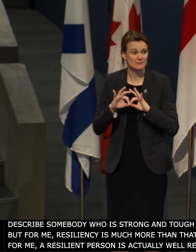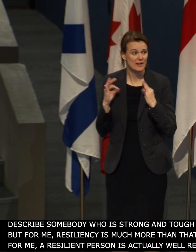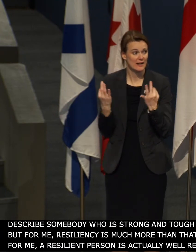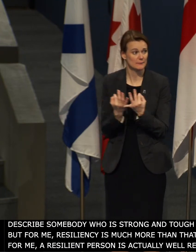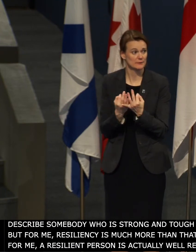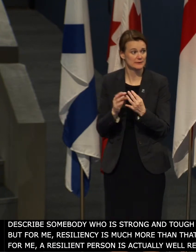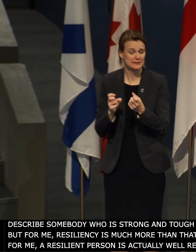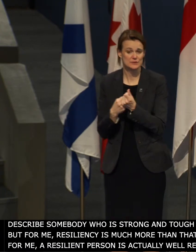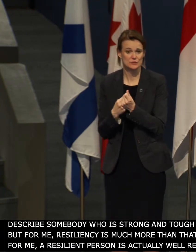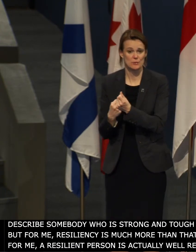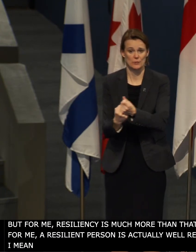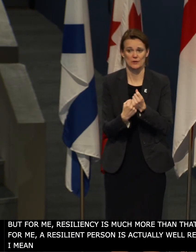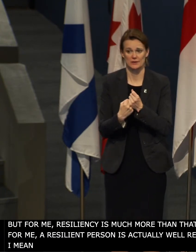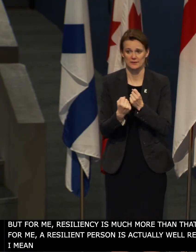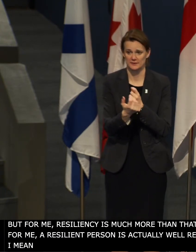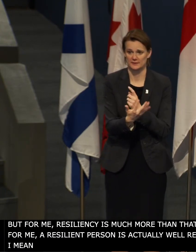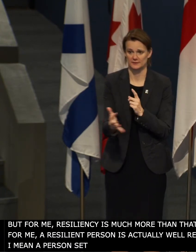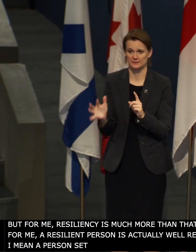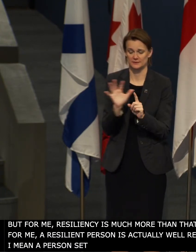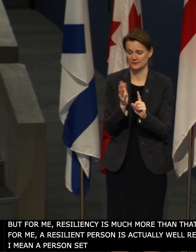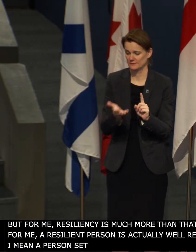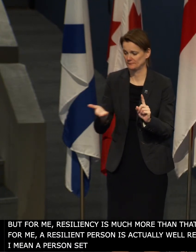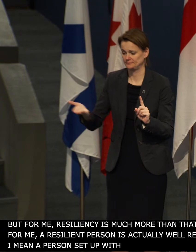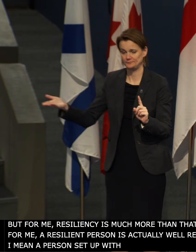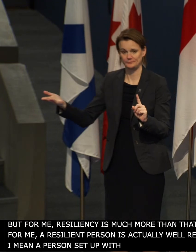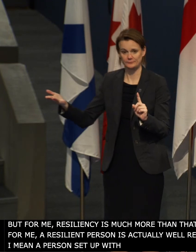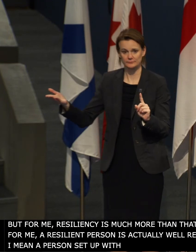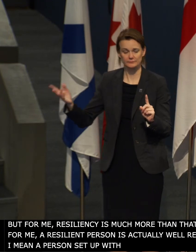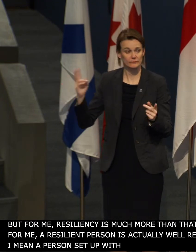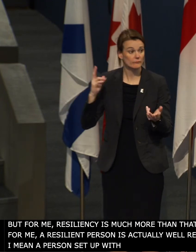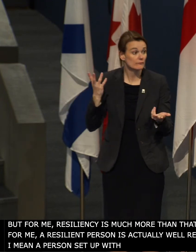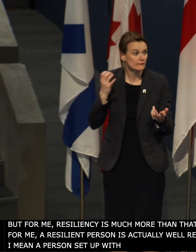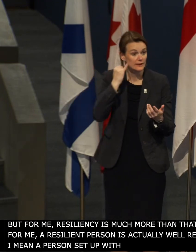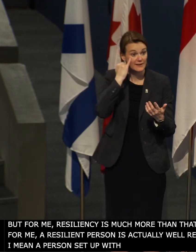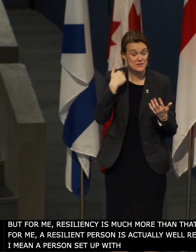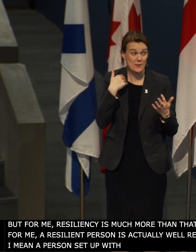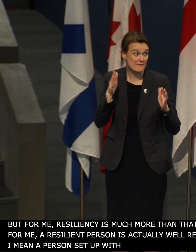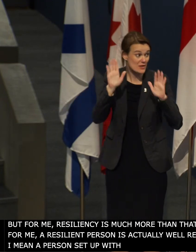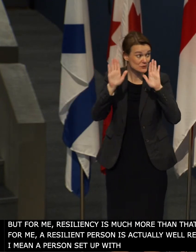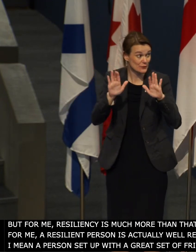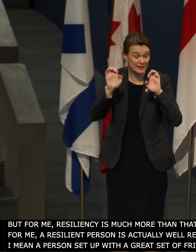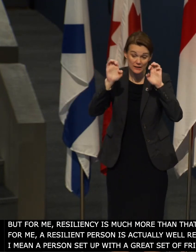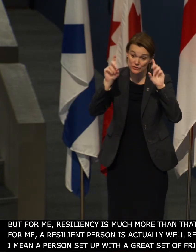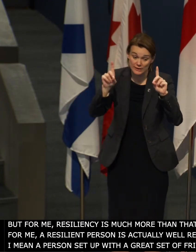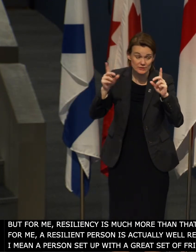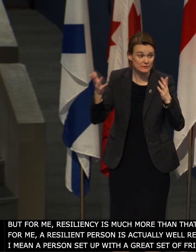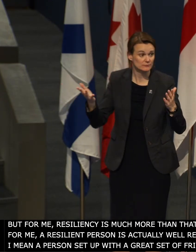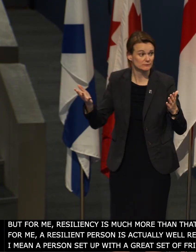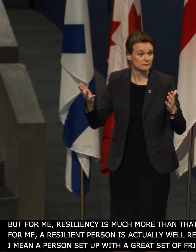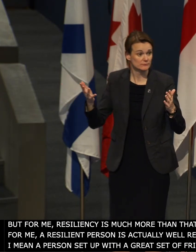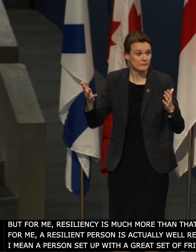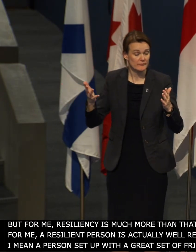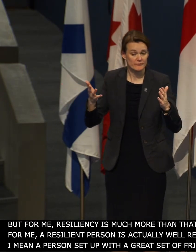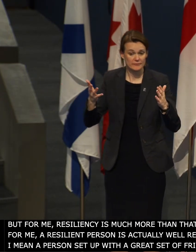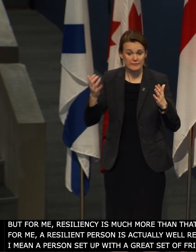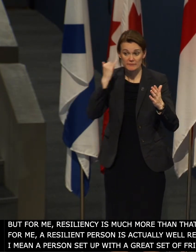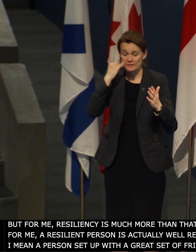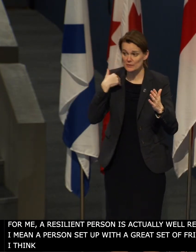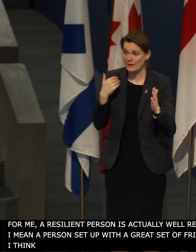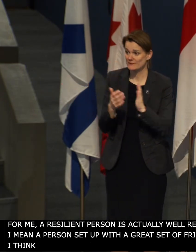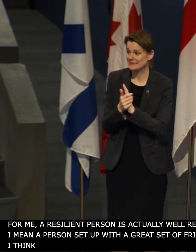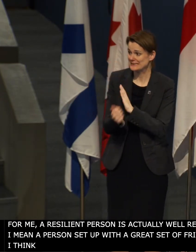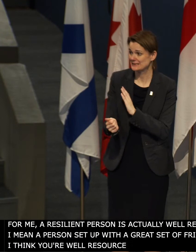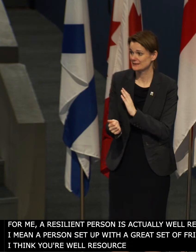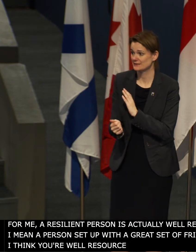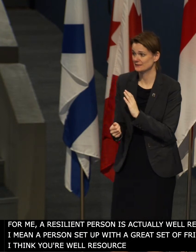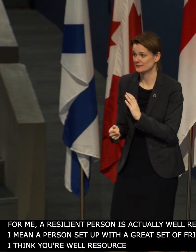family and supporters. I think you're well-resourced if you have a great education with great skills and knowledge that